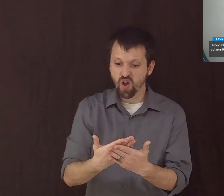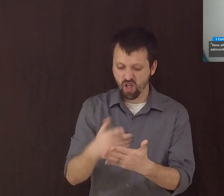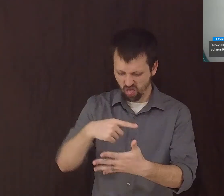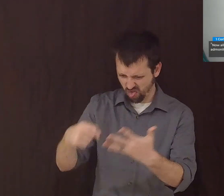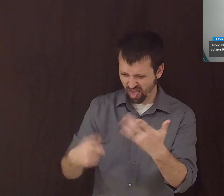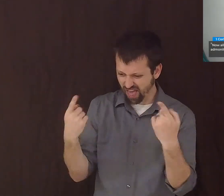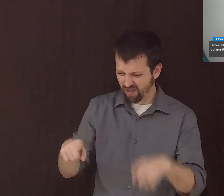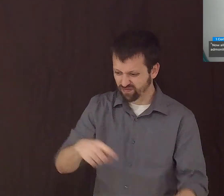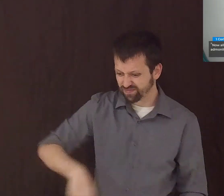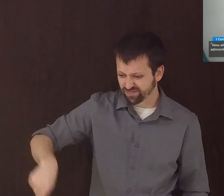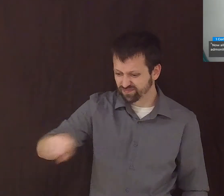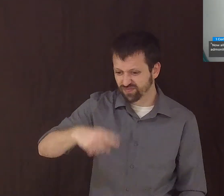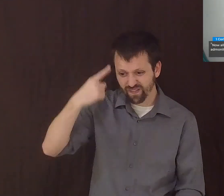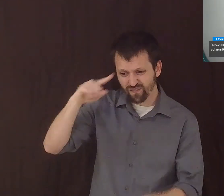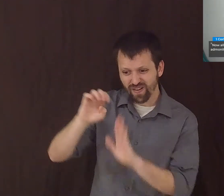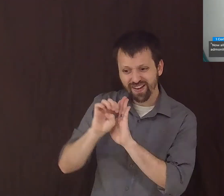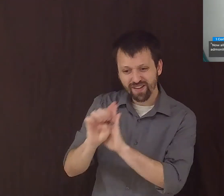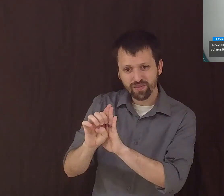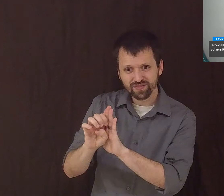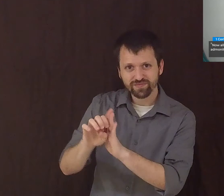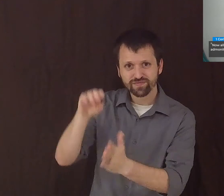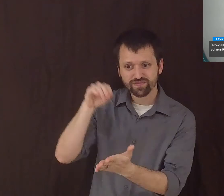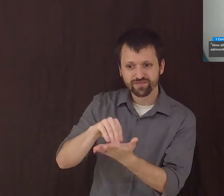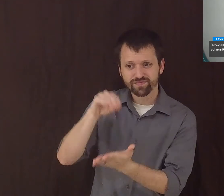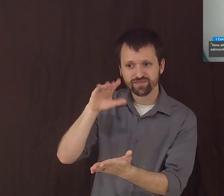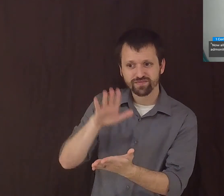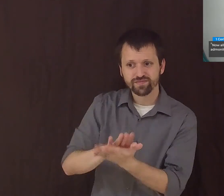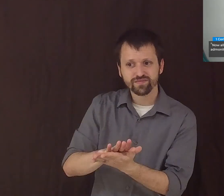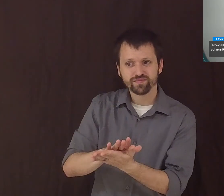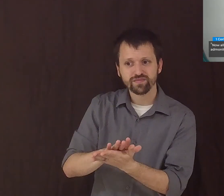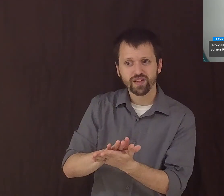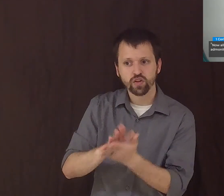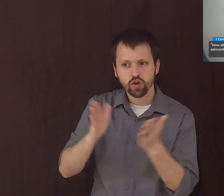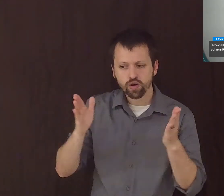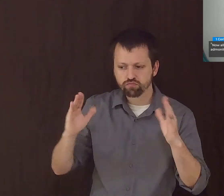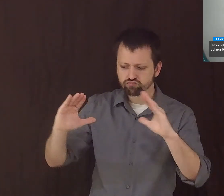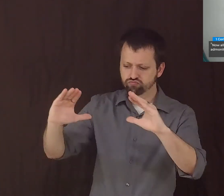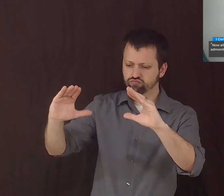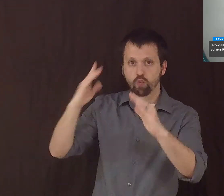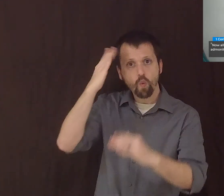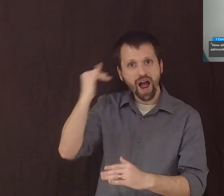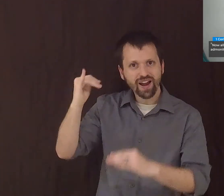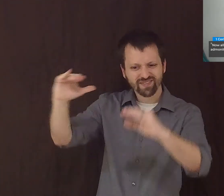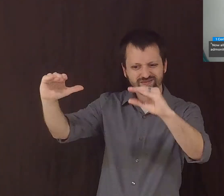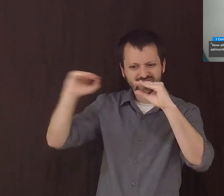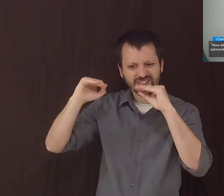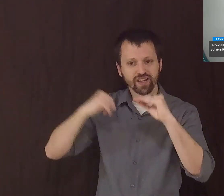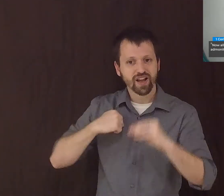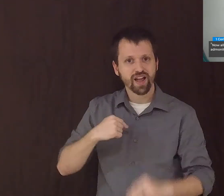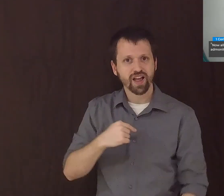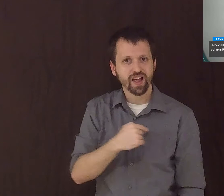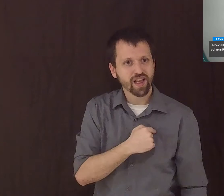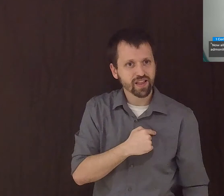for examples. And then he says, they are written as an admonition to us,